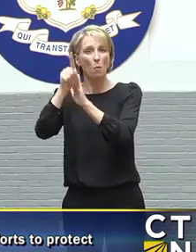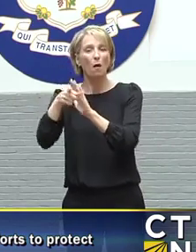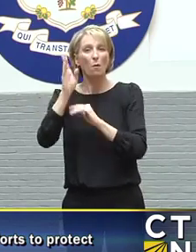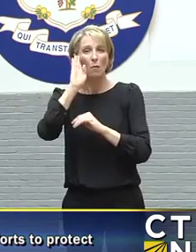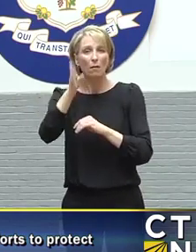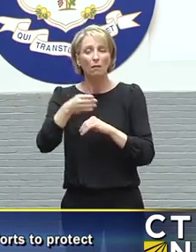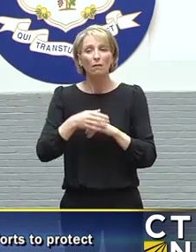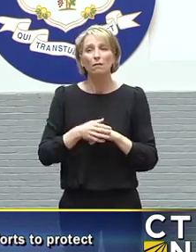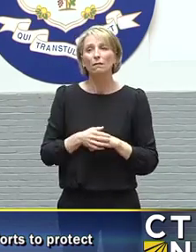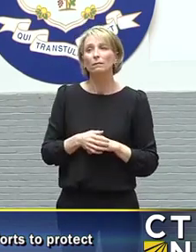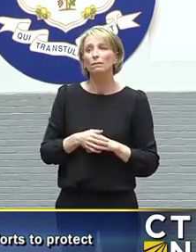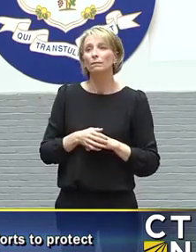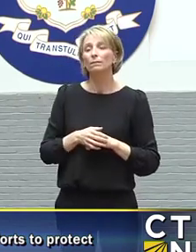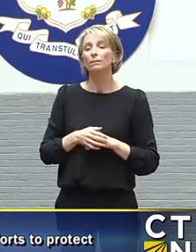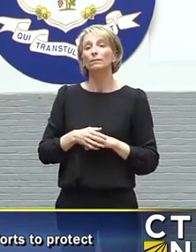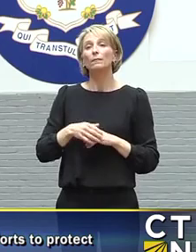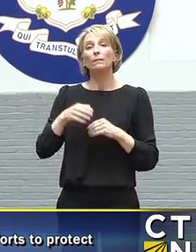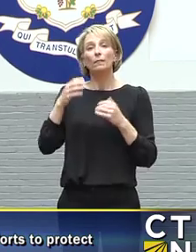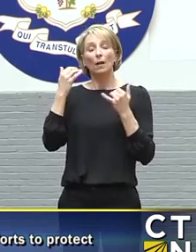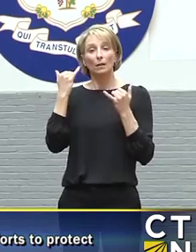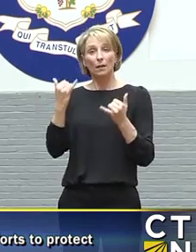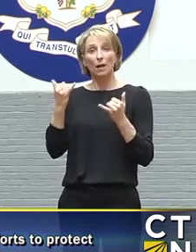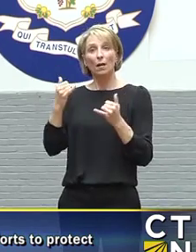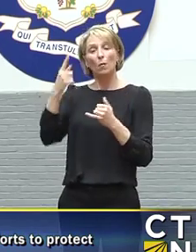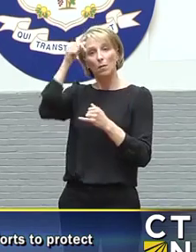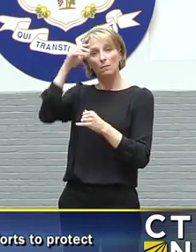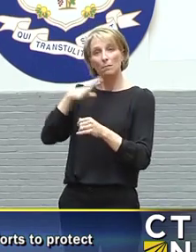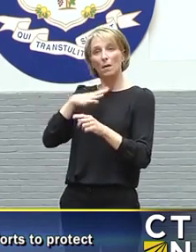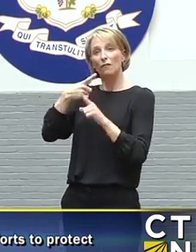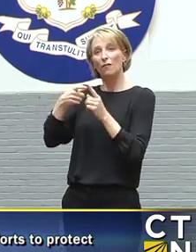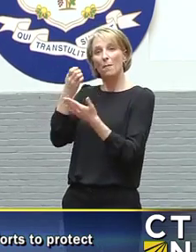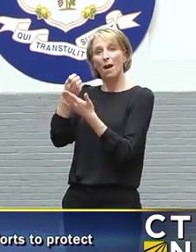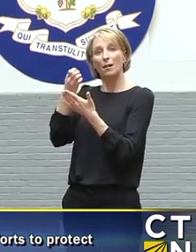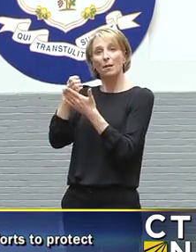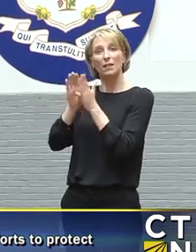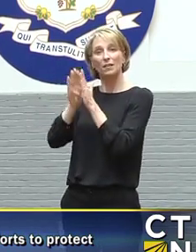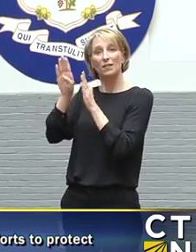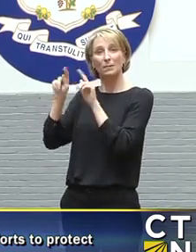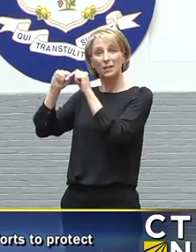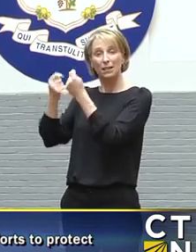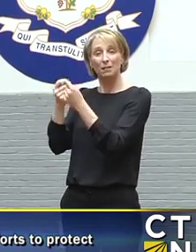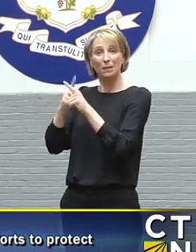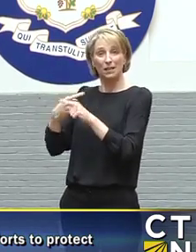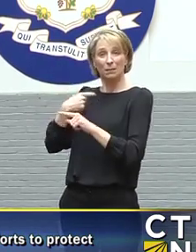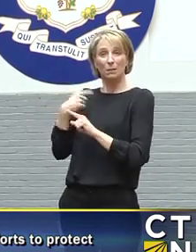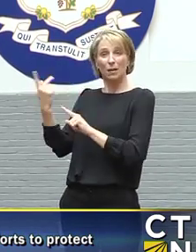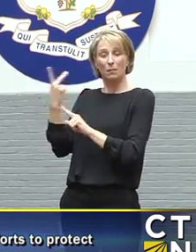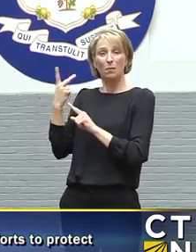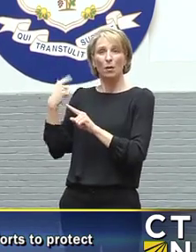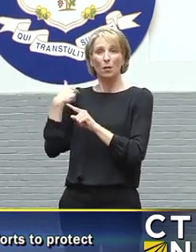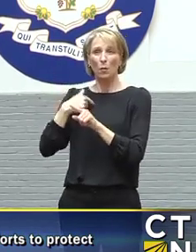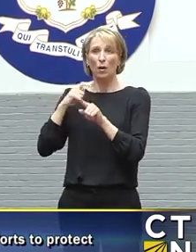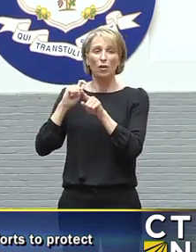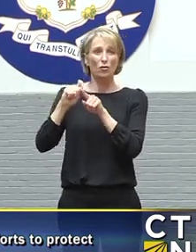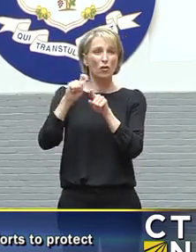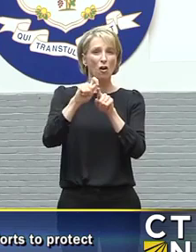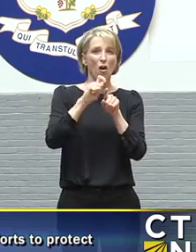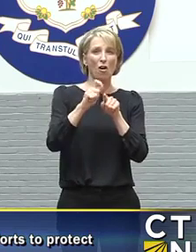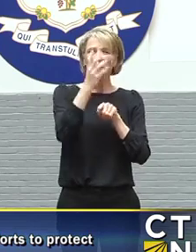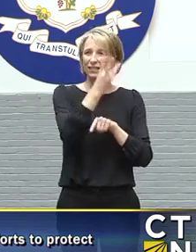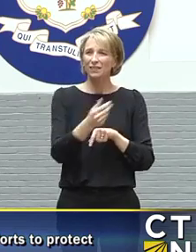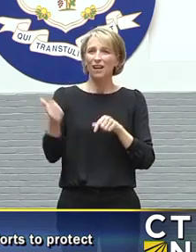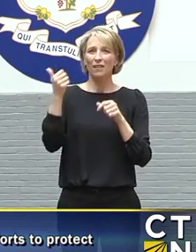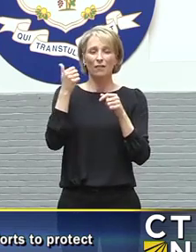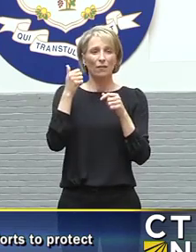And David Lamont of Economic Development and myself, we were on the phone with a couple thousand of our small